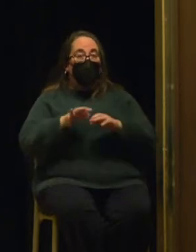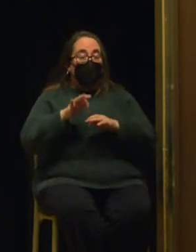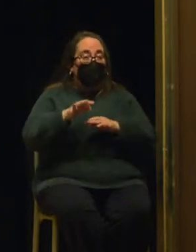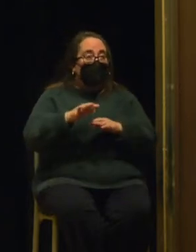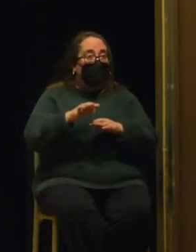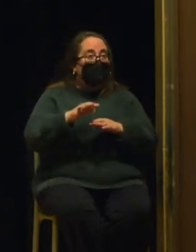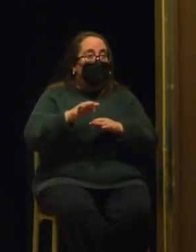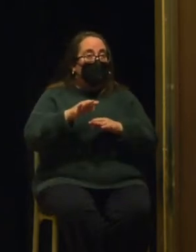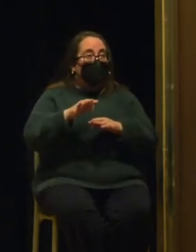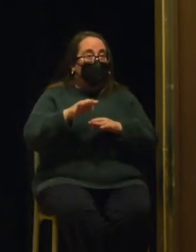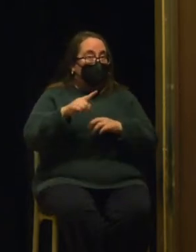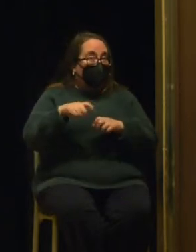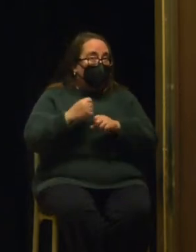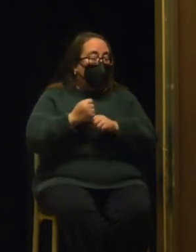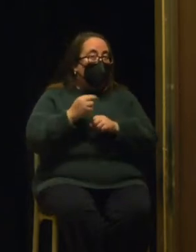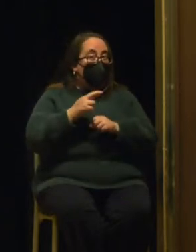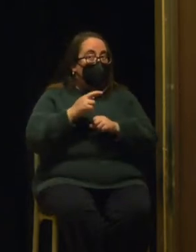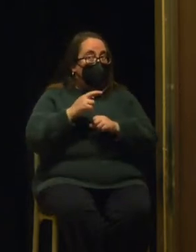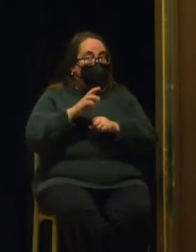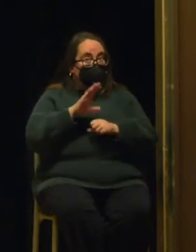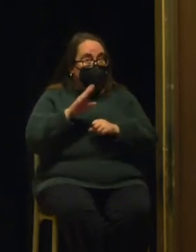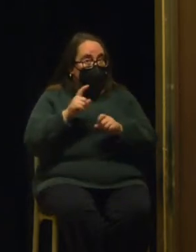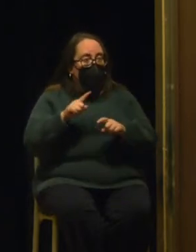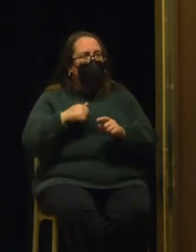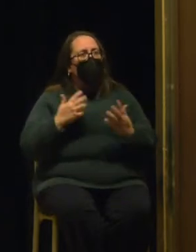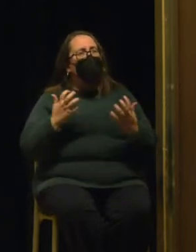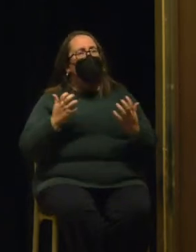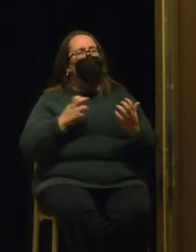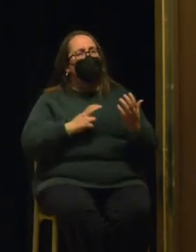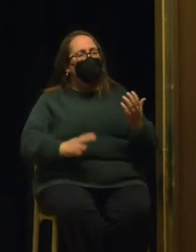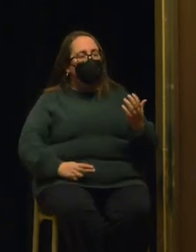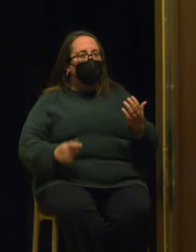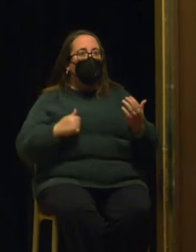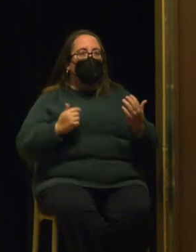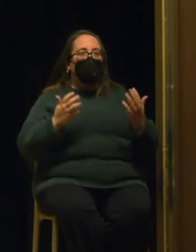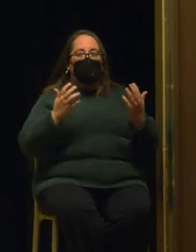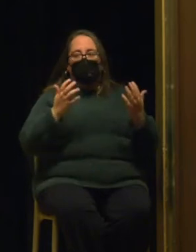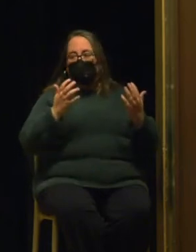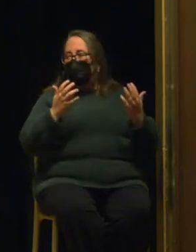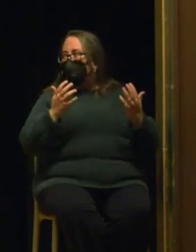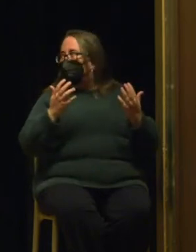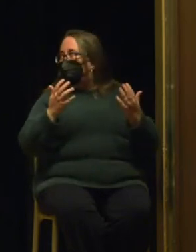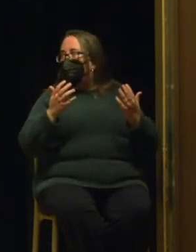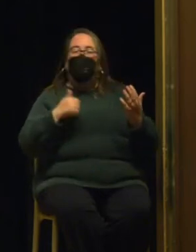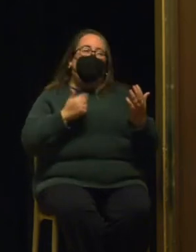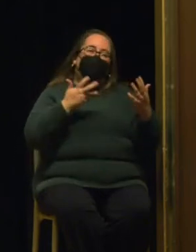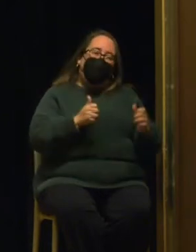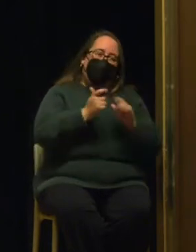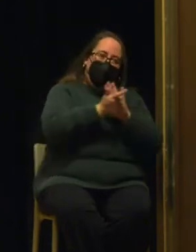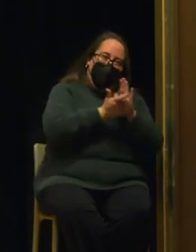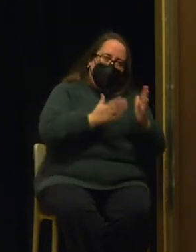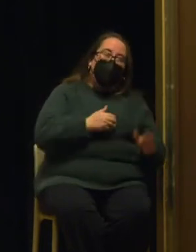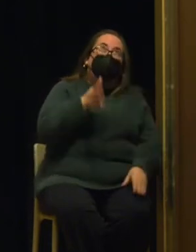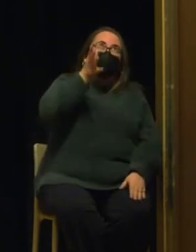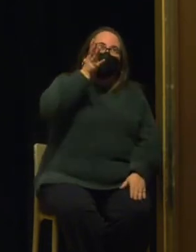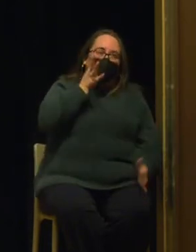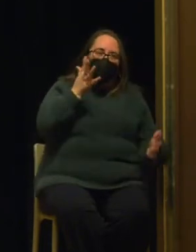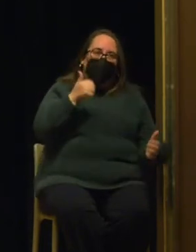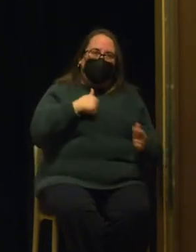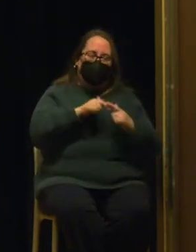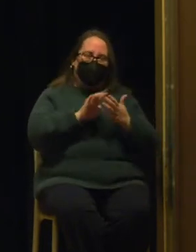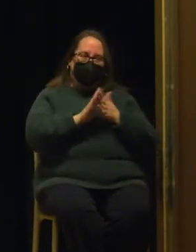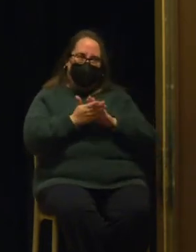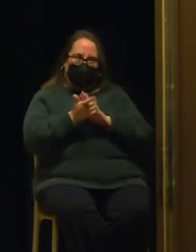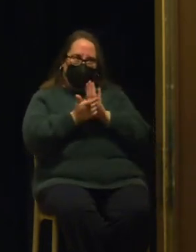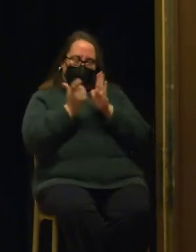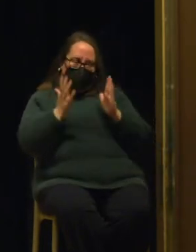another year? Yeah. And, you know, I wanted to go to Harvard. I wanted to be, well, I didn't really want to be a lawyer. My dad wanted me to be a lawyer, but I had agreed